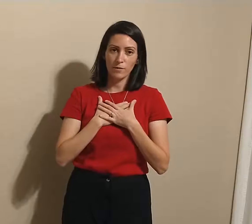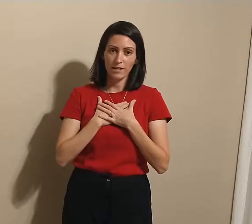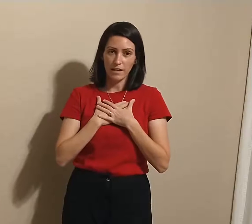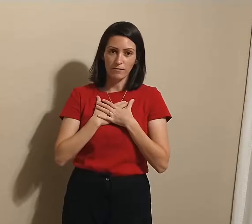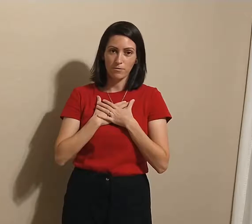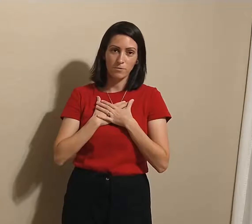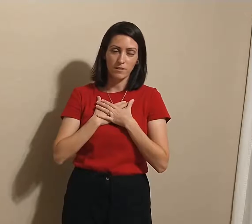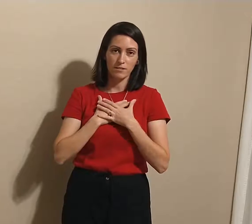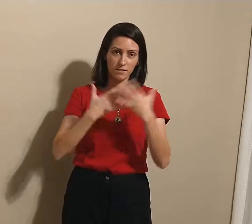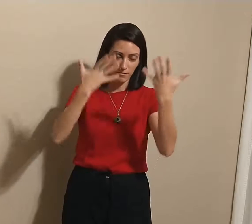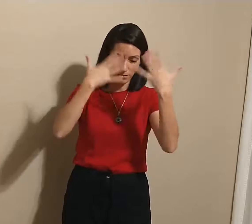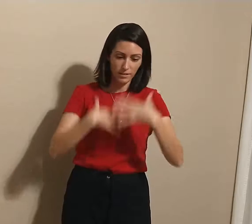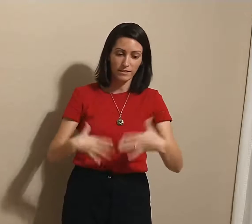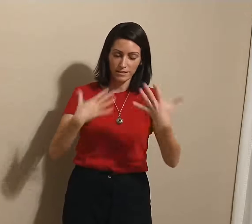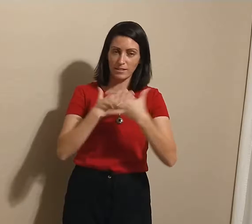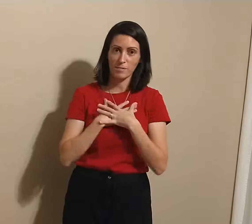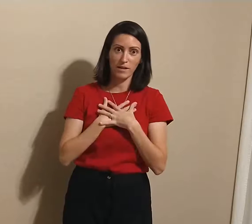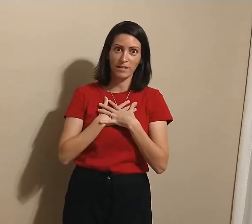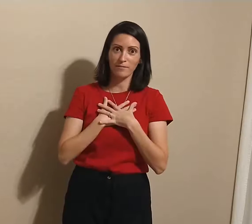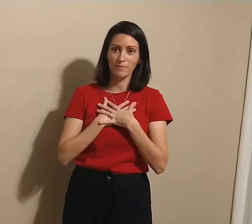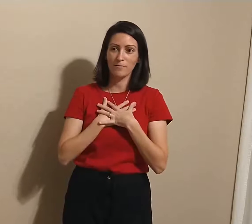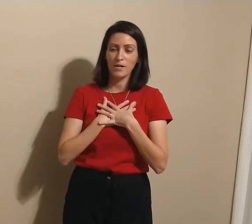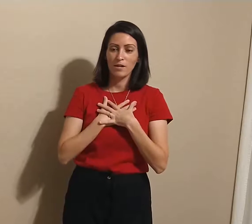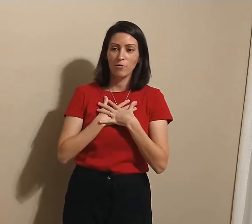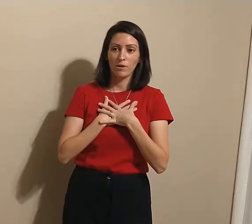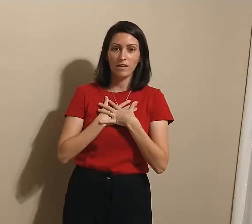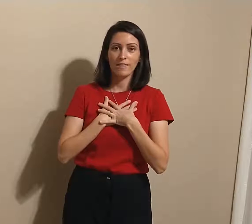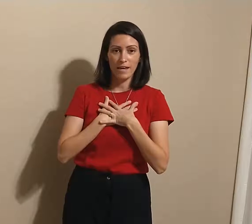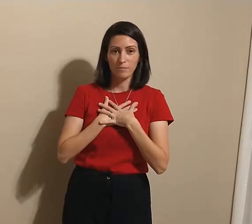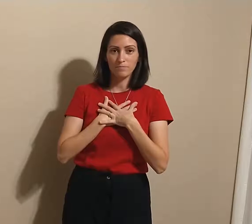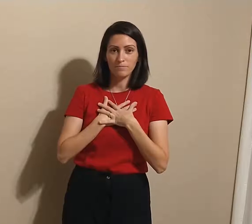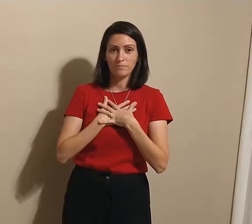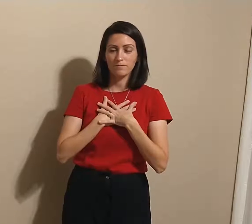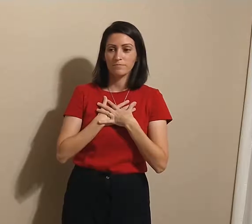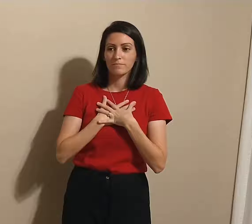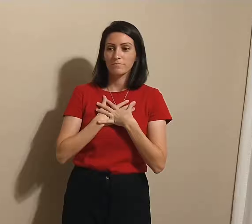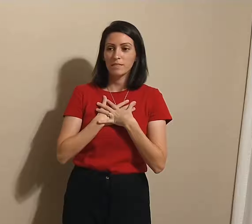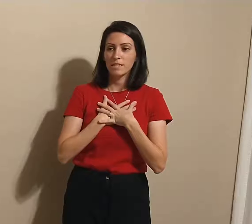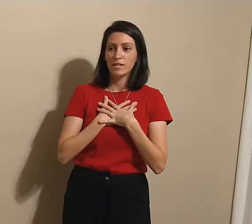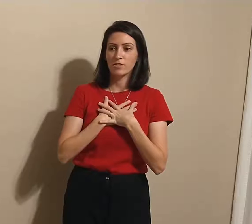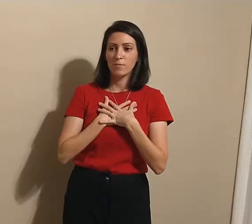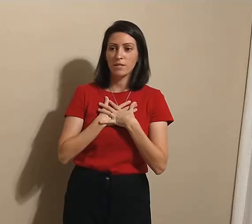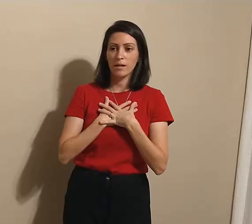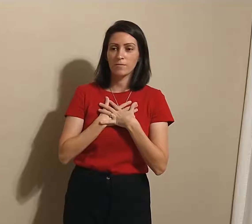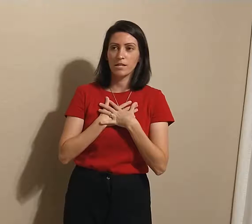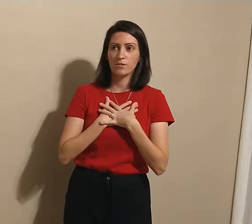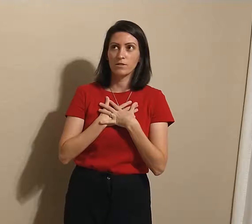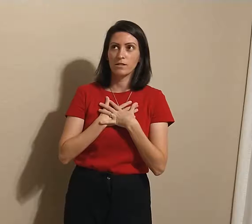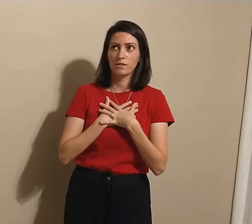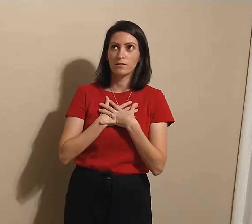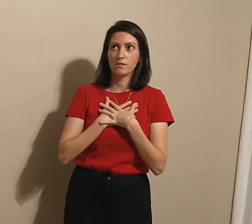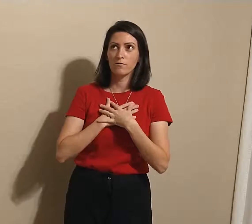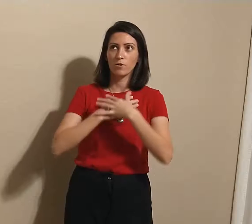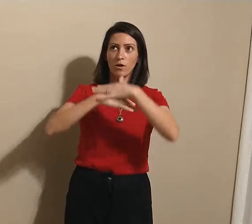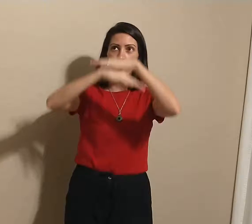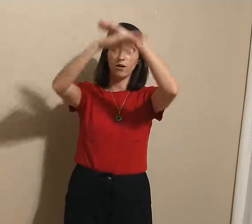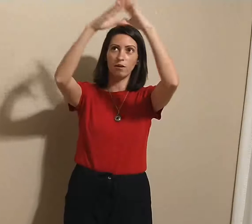my life, because I feel like this is my life, with them. Now, sometimes I do this for